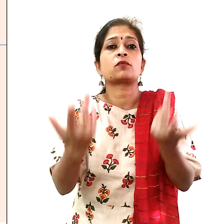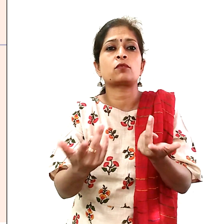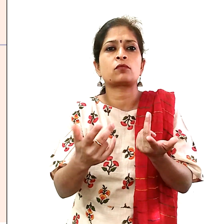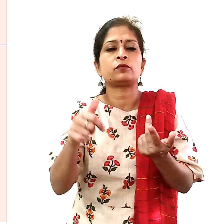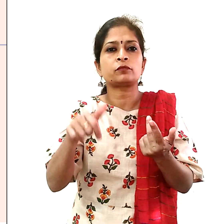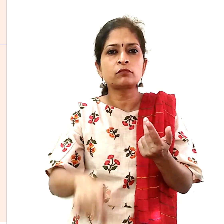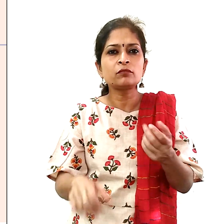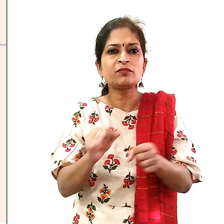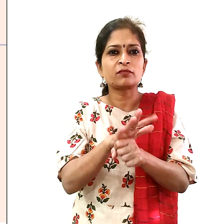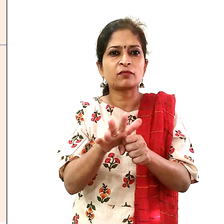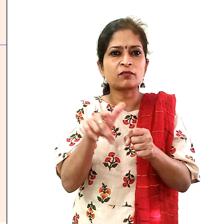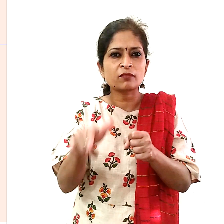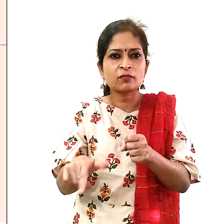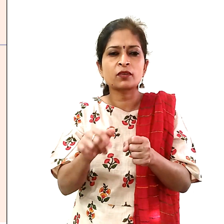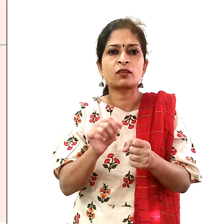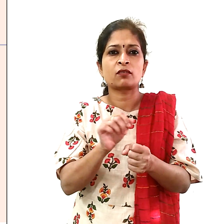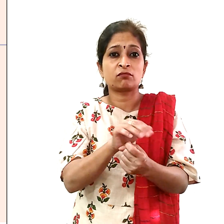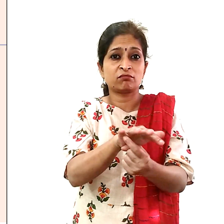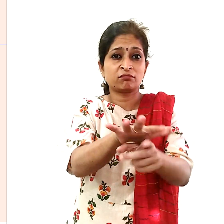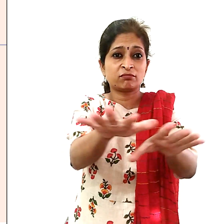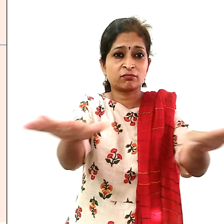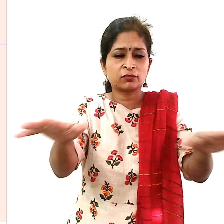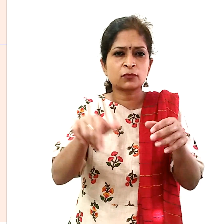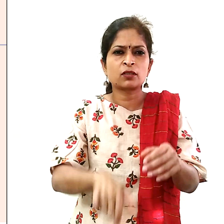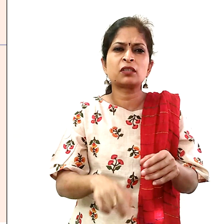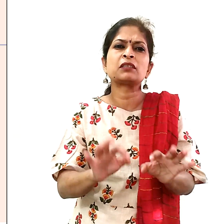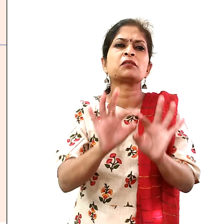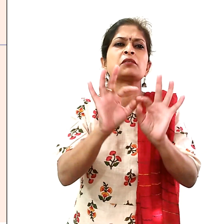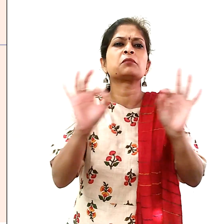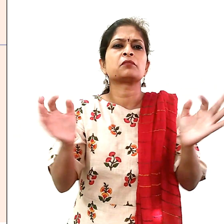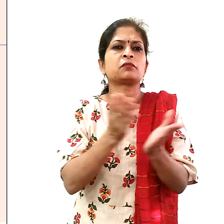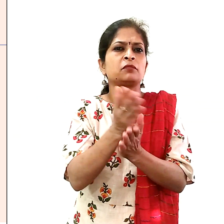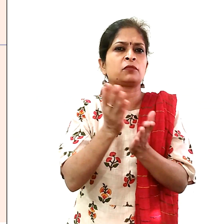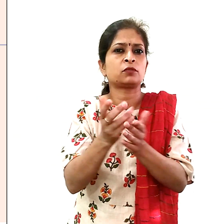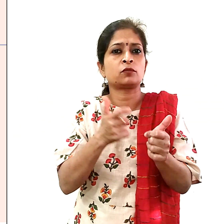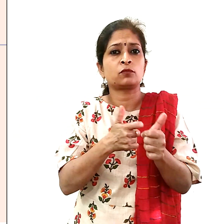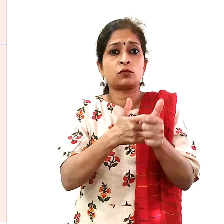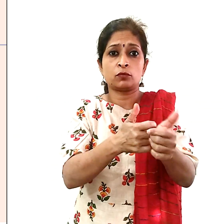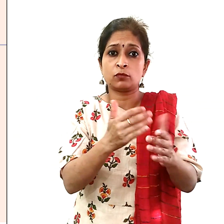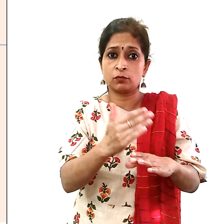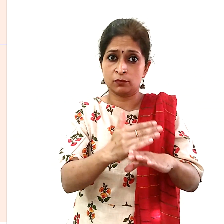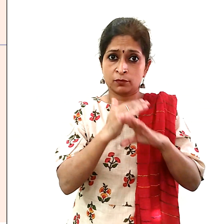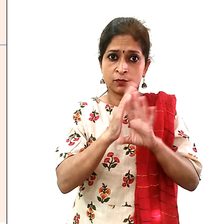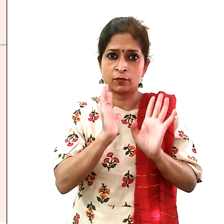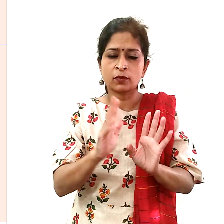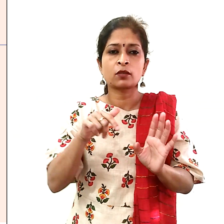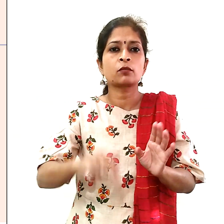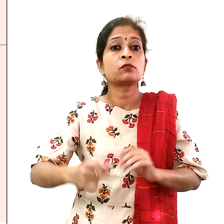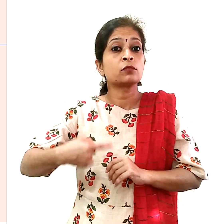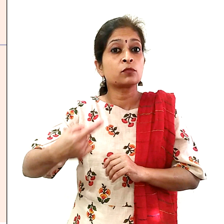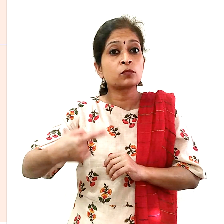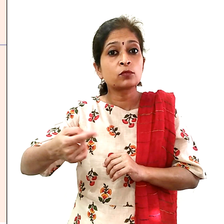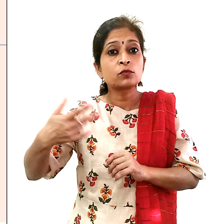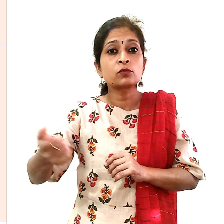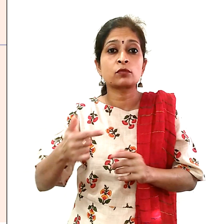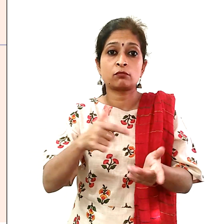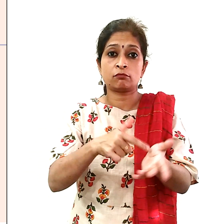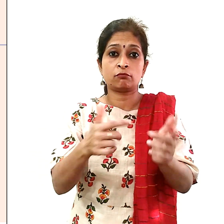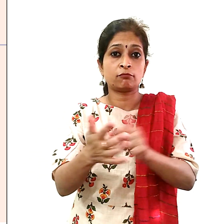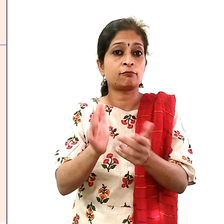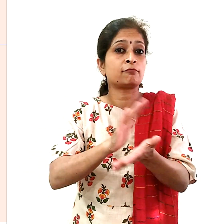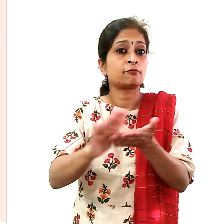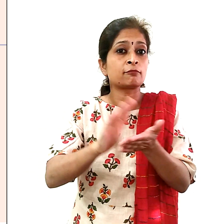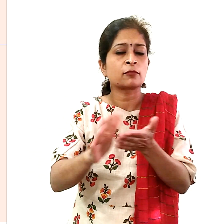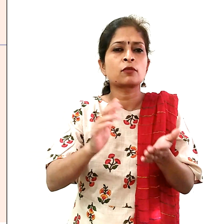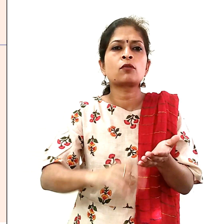your chances of being infected or spreading COVID-19 by taking some simple precautions. Regularly and